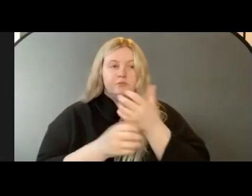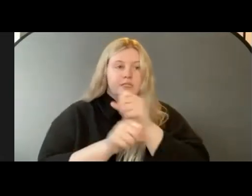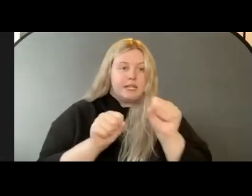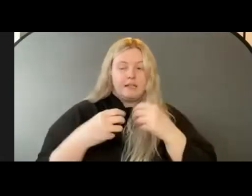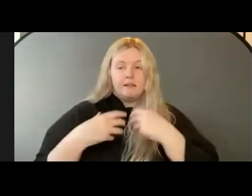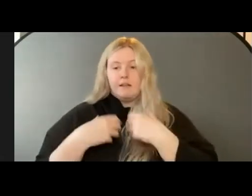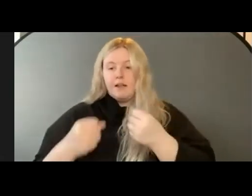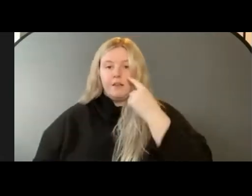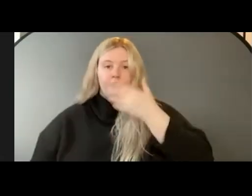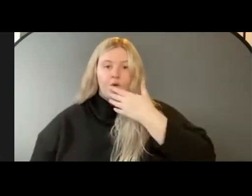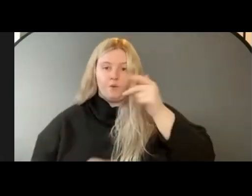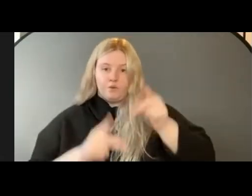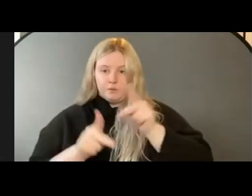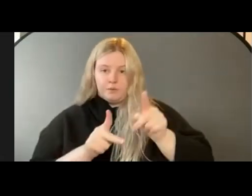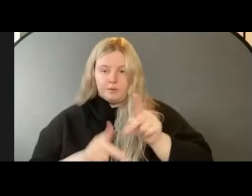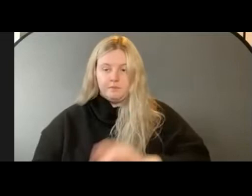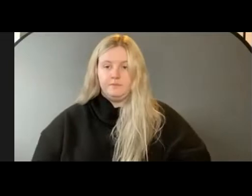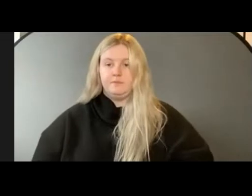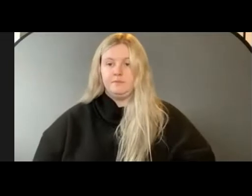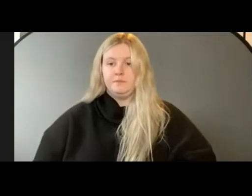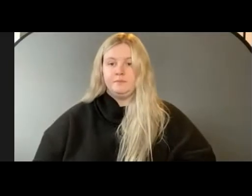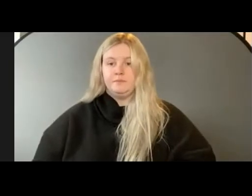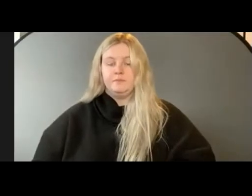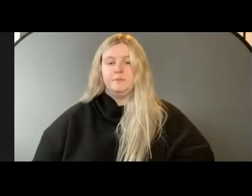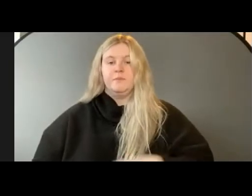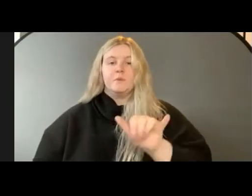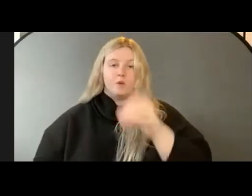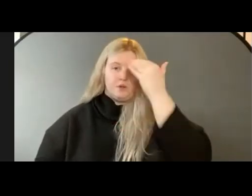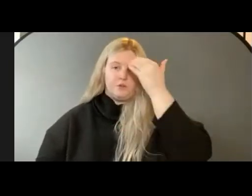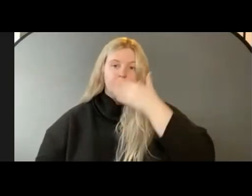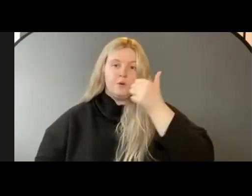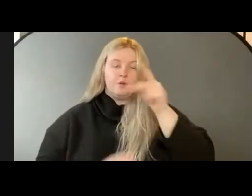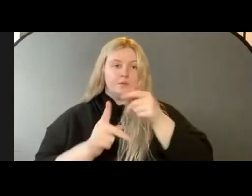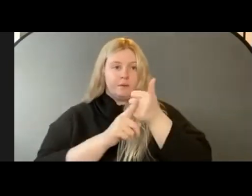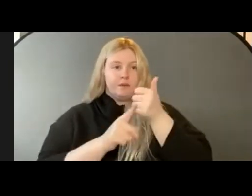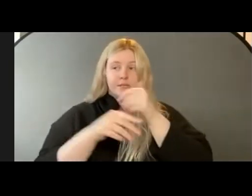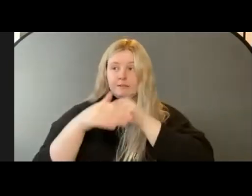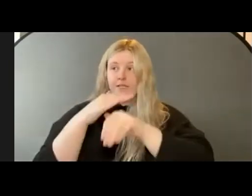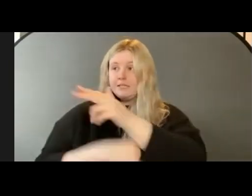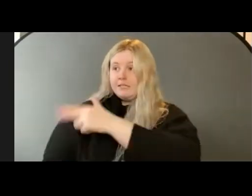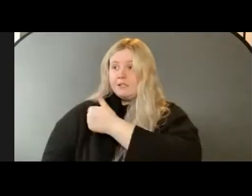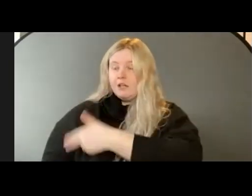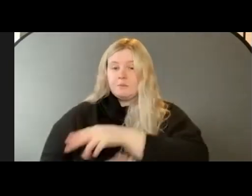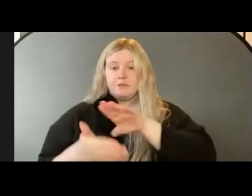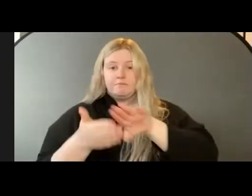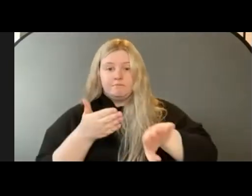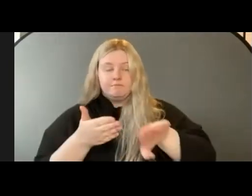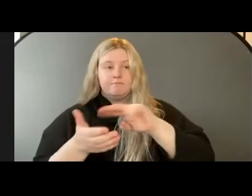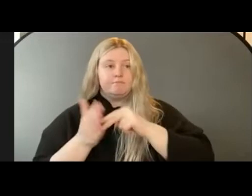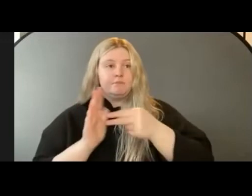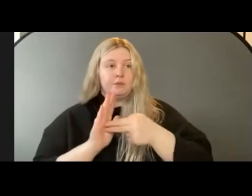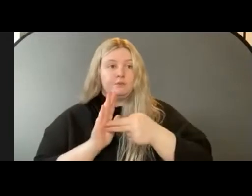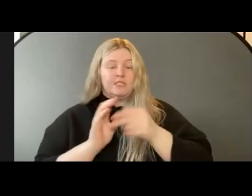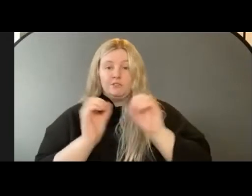persons. We also know older persons were denied access to hospital and then left to die of COVID unaided.